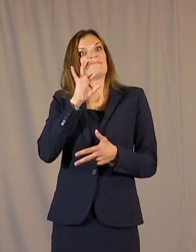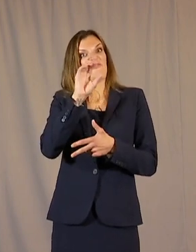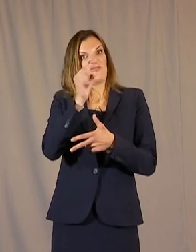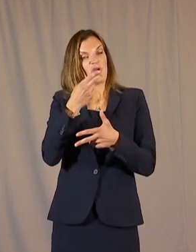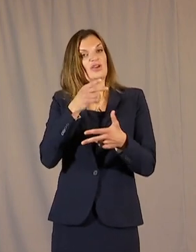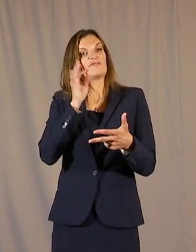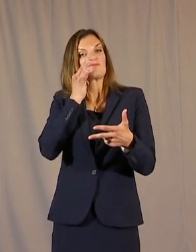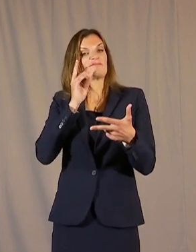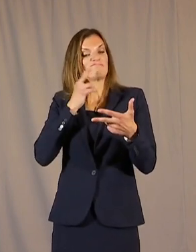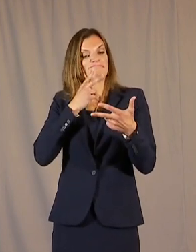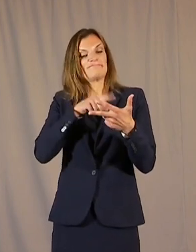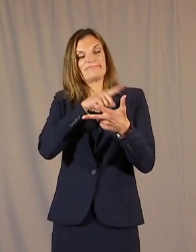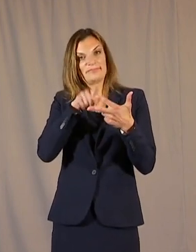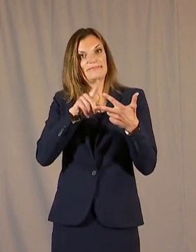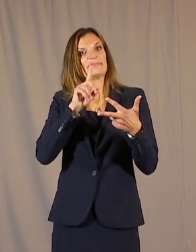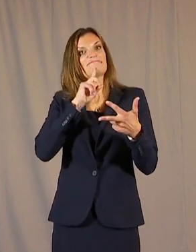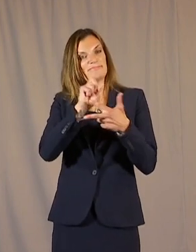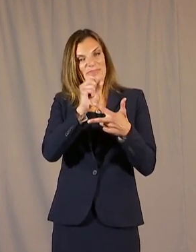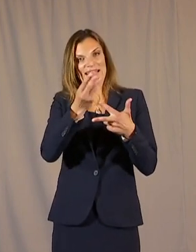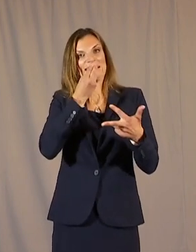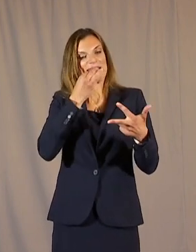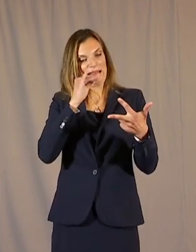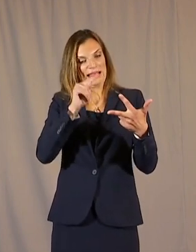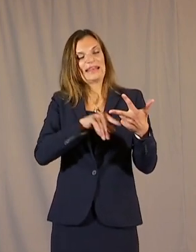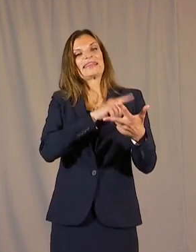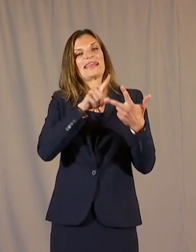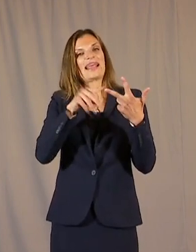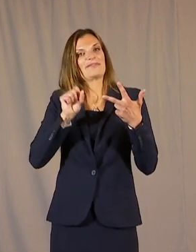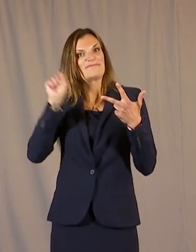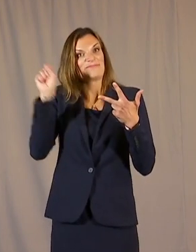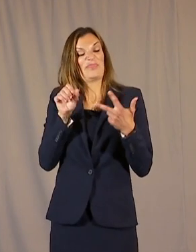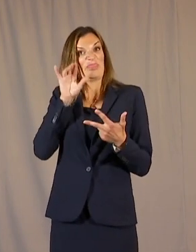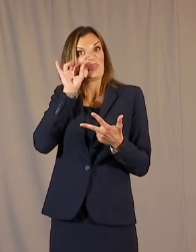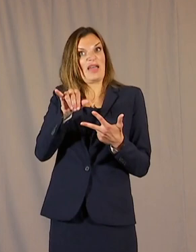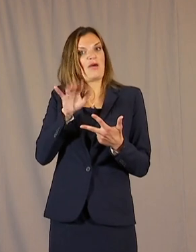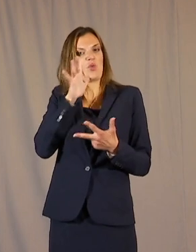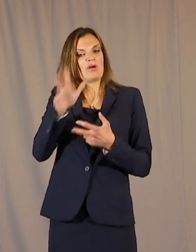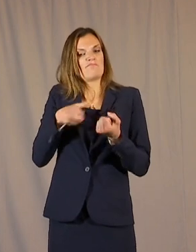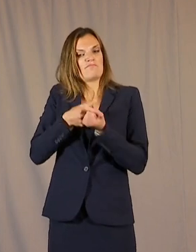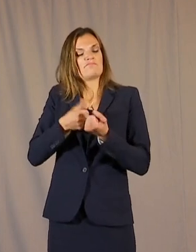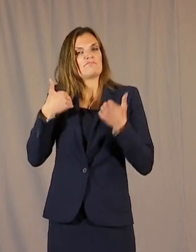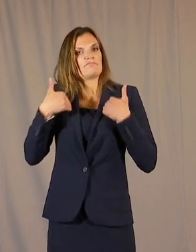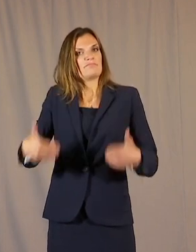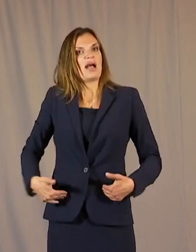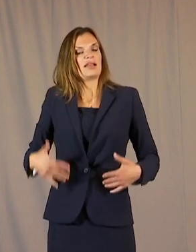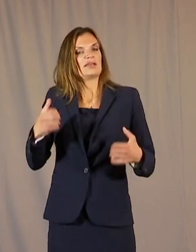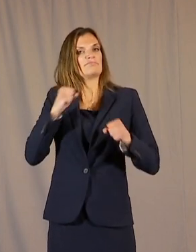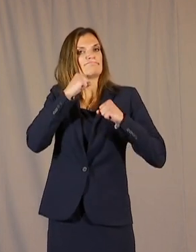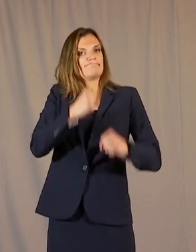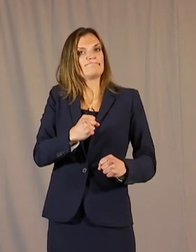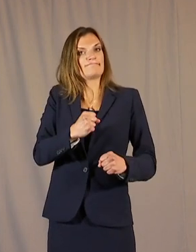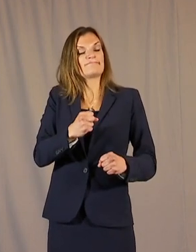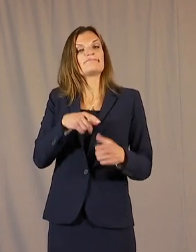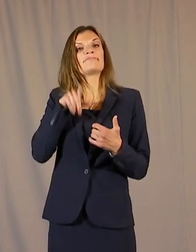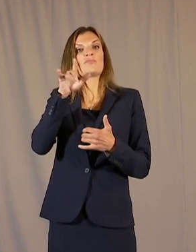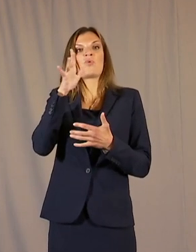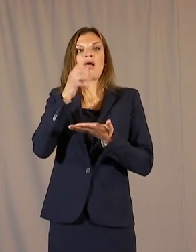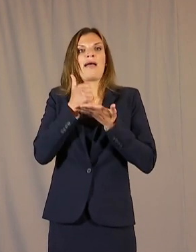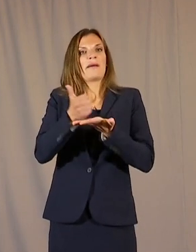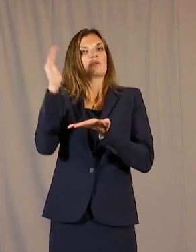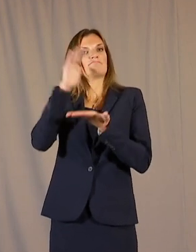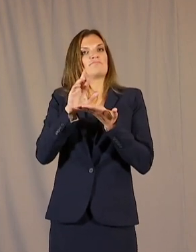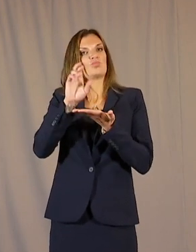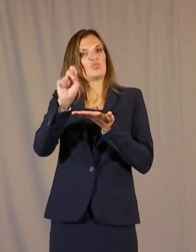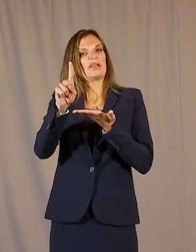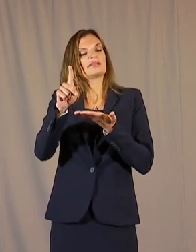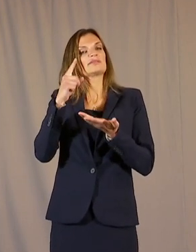indicators for whether you have the resilience to resist some of the chronic diseases that make you